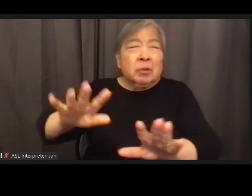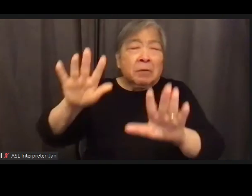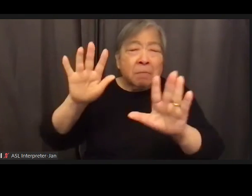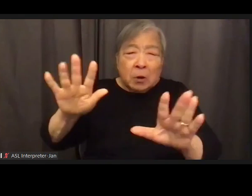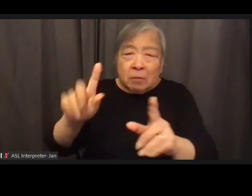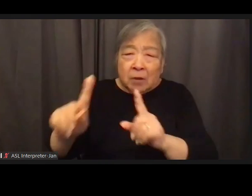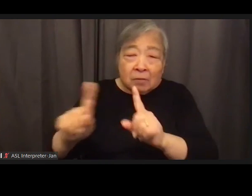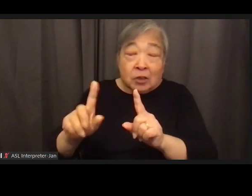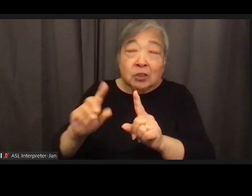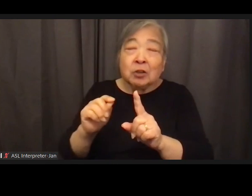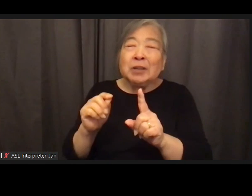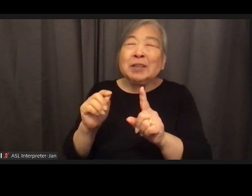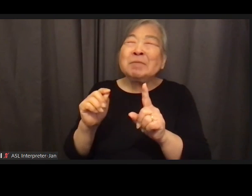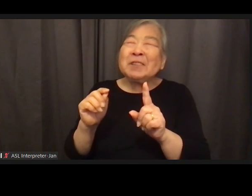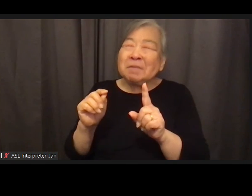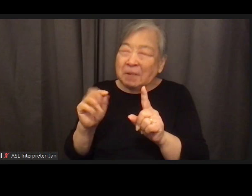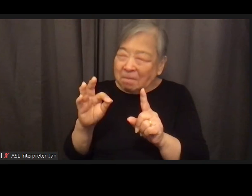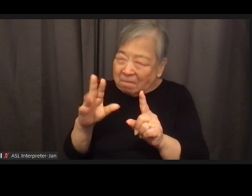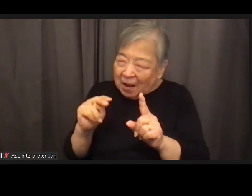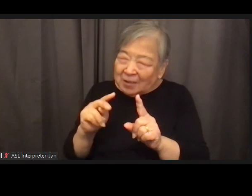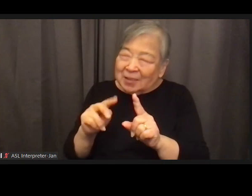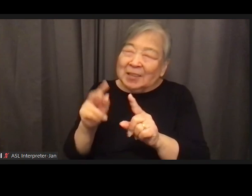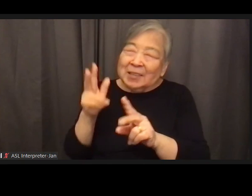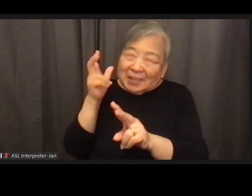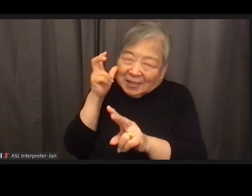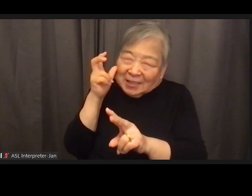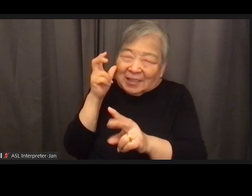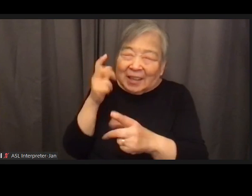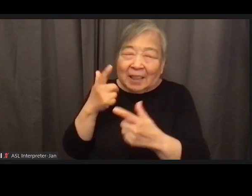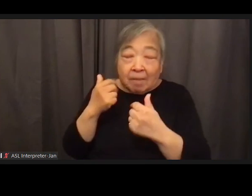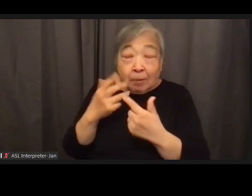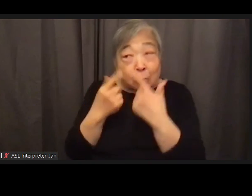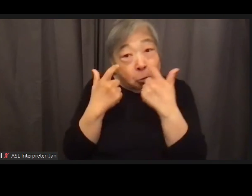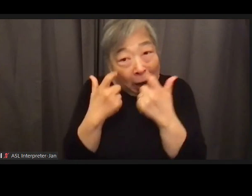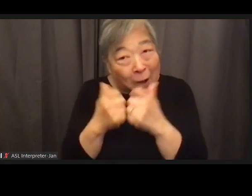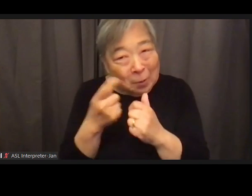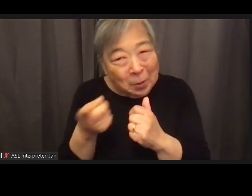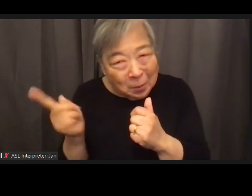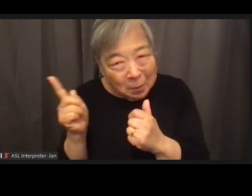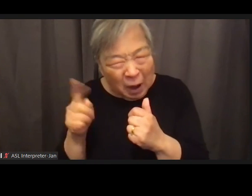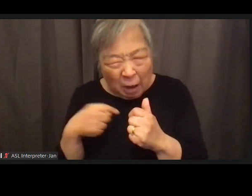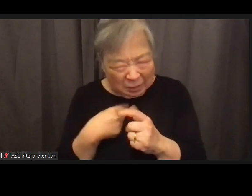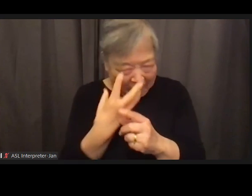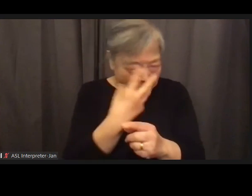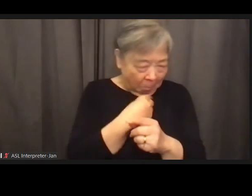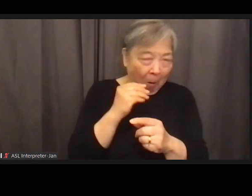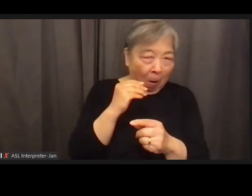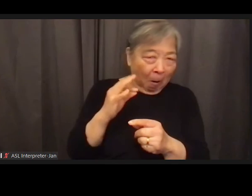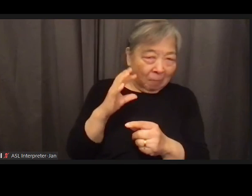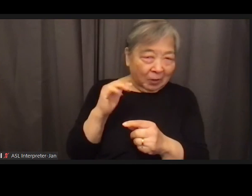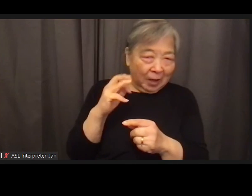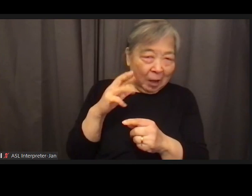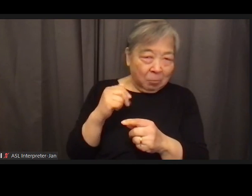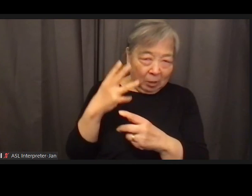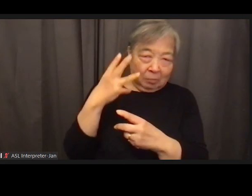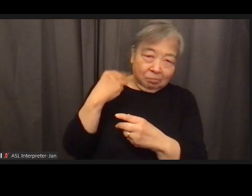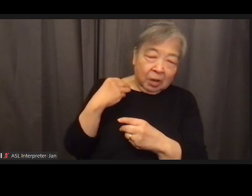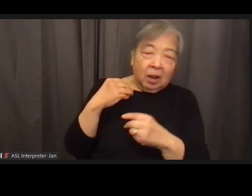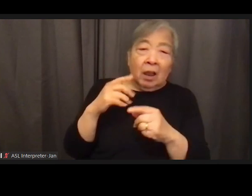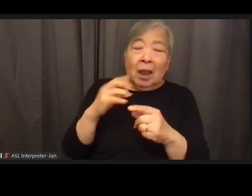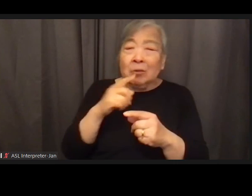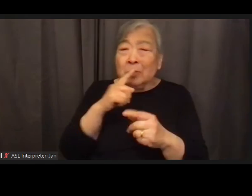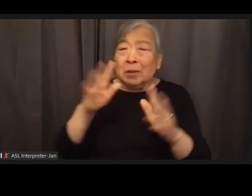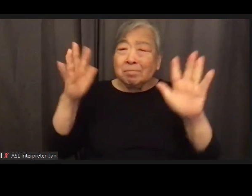listen, laugh, and cry with you all while off camera. And I also want to thank you, you know, big shout out